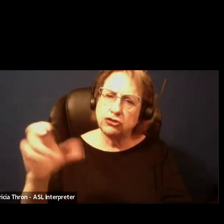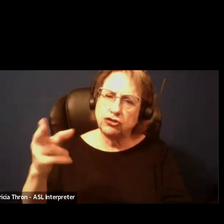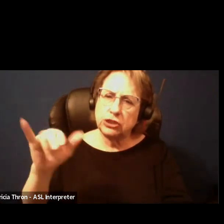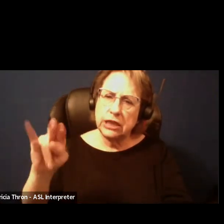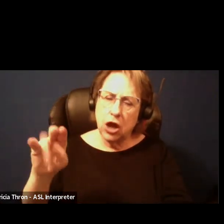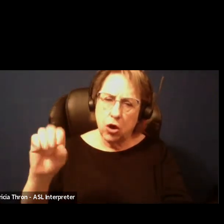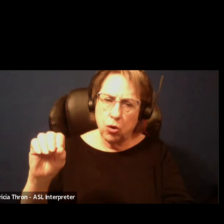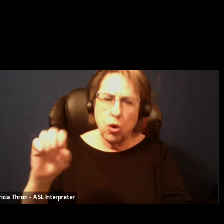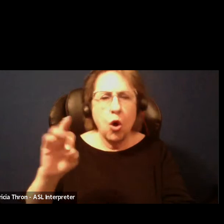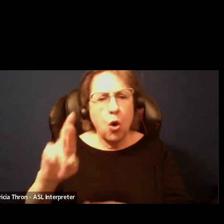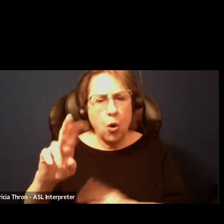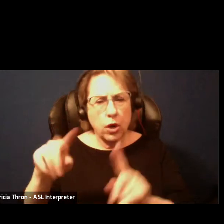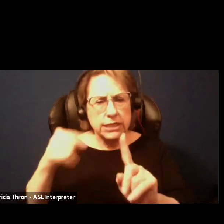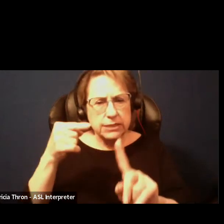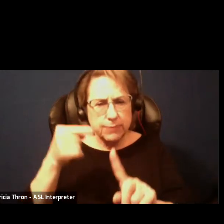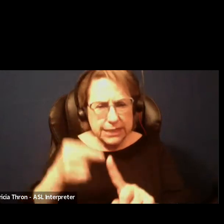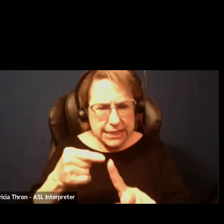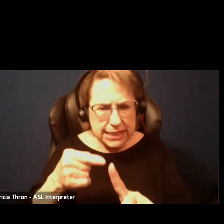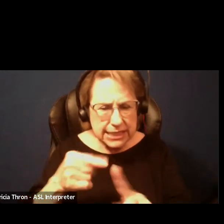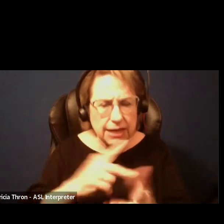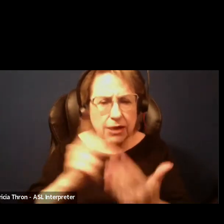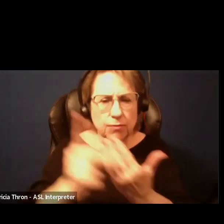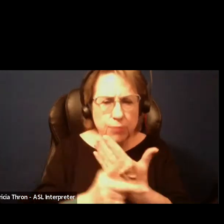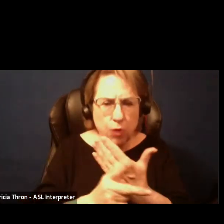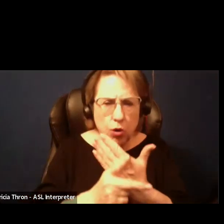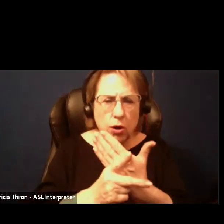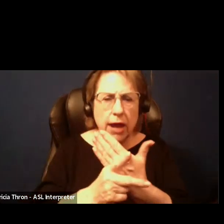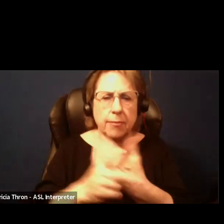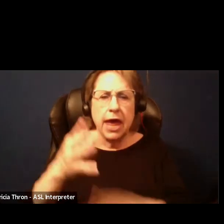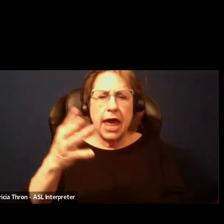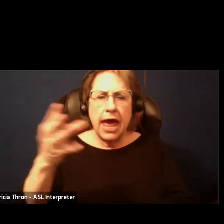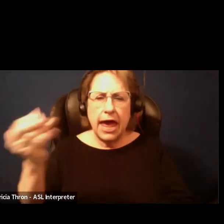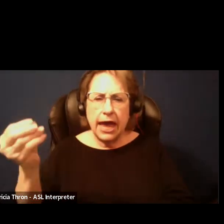or disciplines at Cappuccino and needing